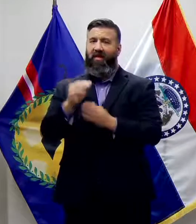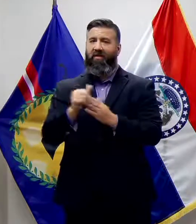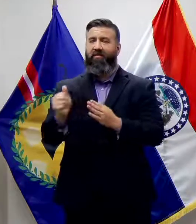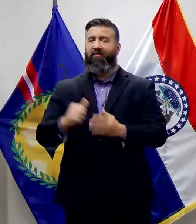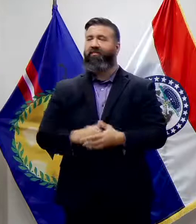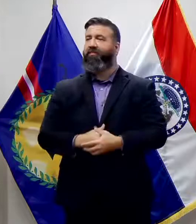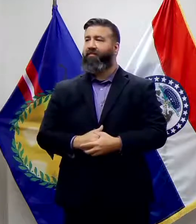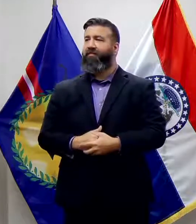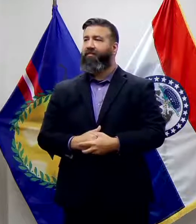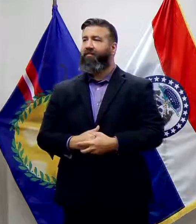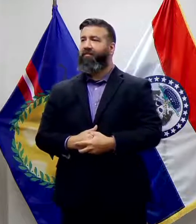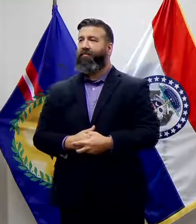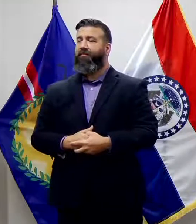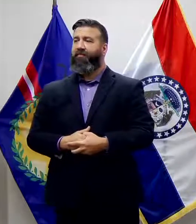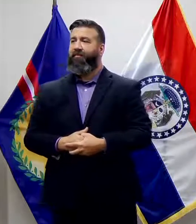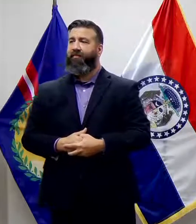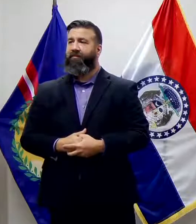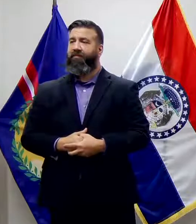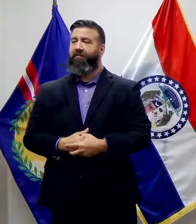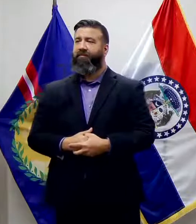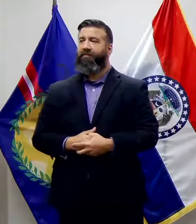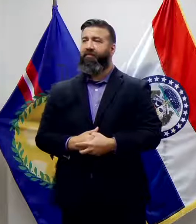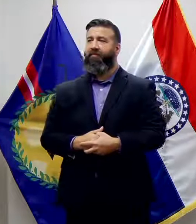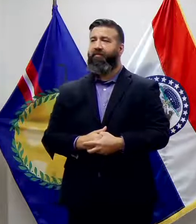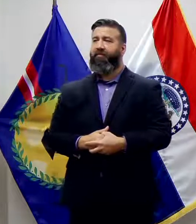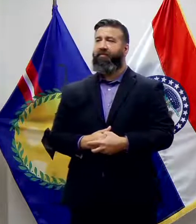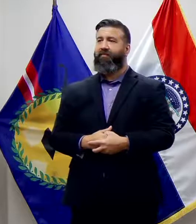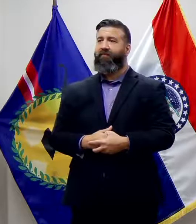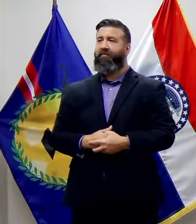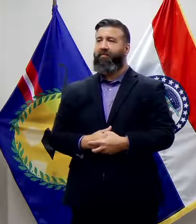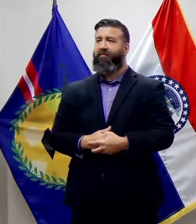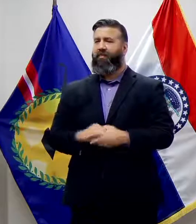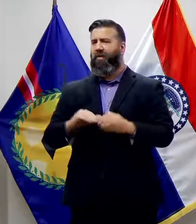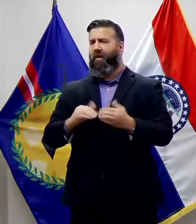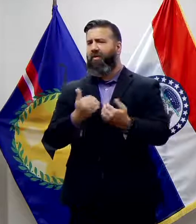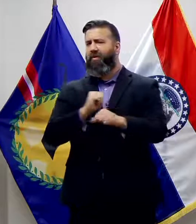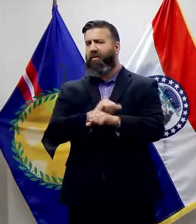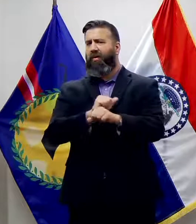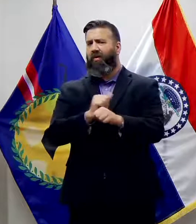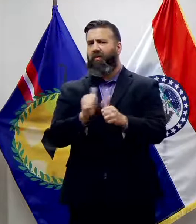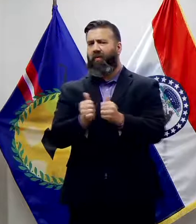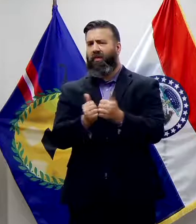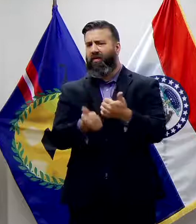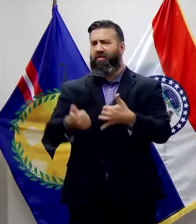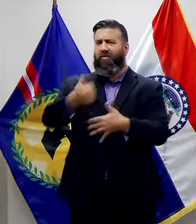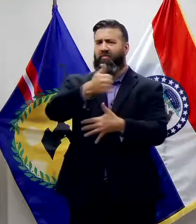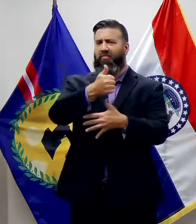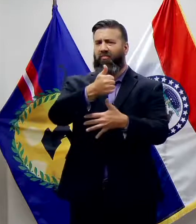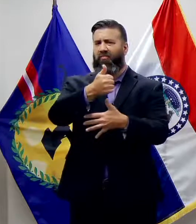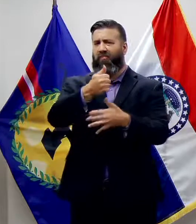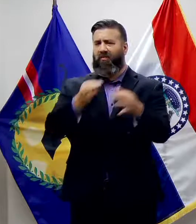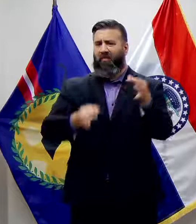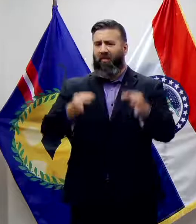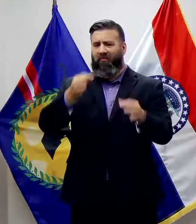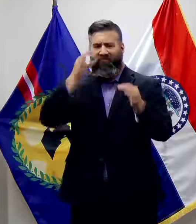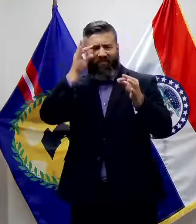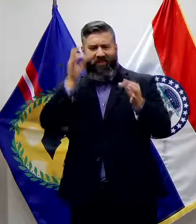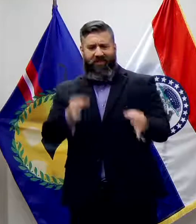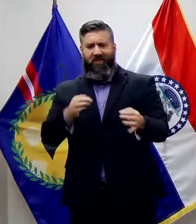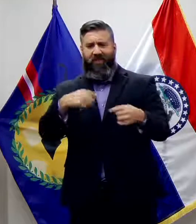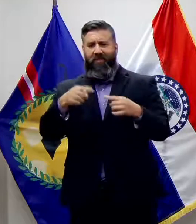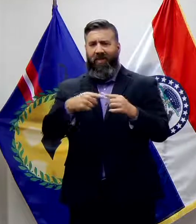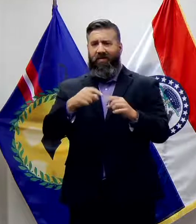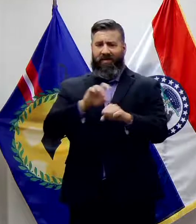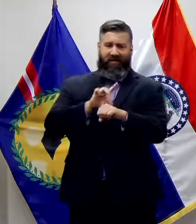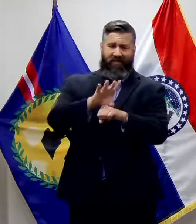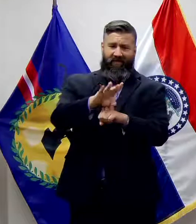How does it work as far as with what the Supreme Court ruling came down about the moratorium on evictions? How does that affect the